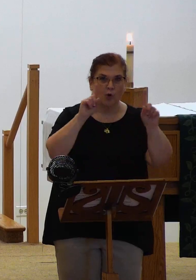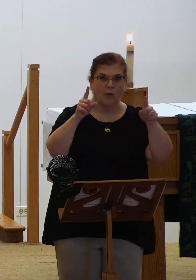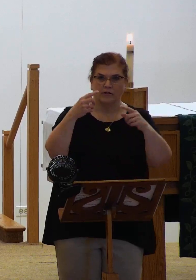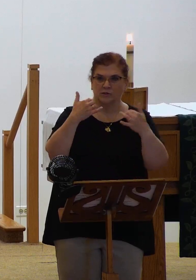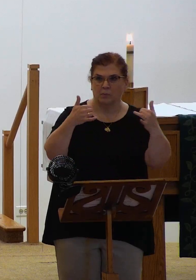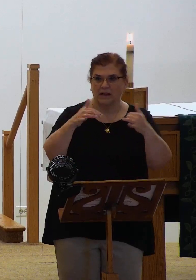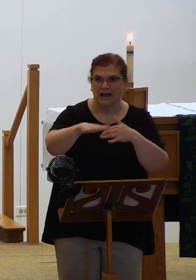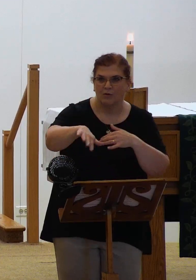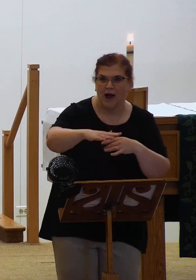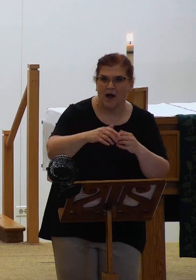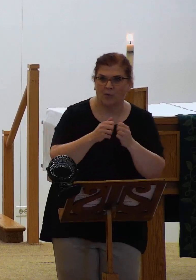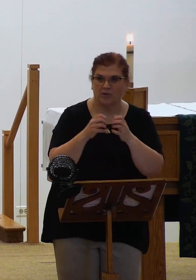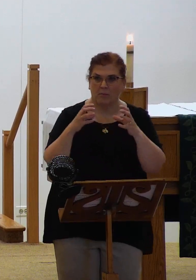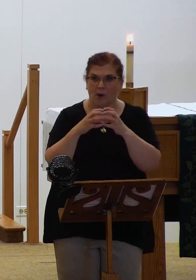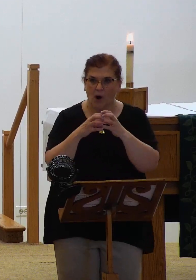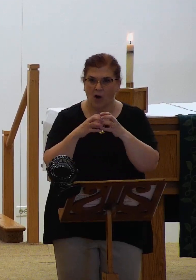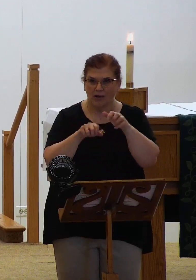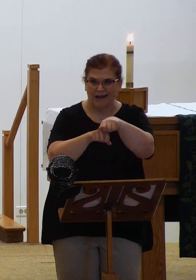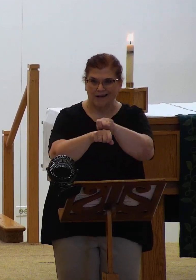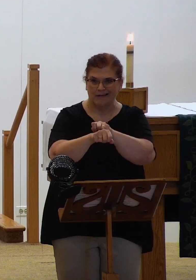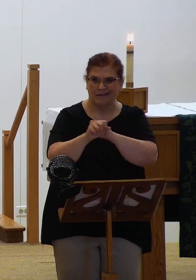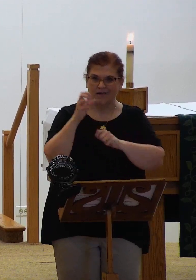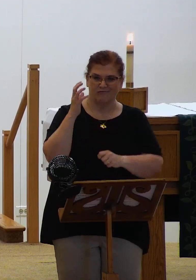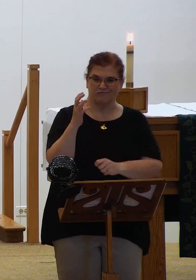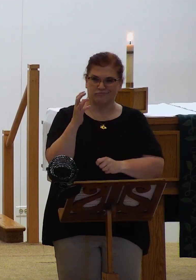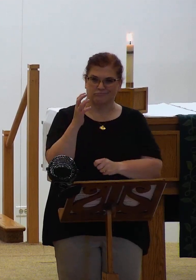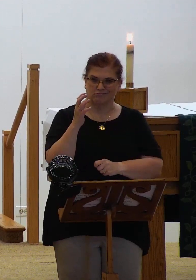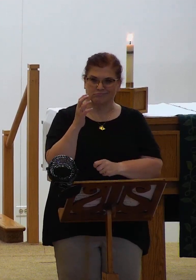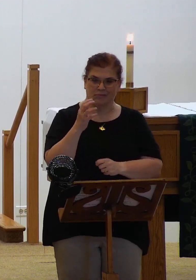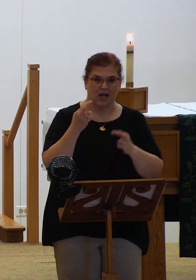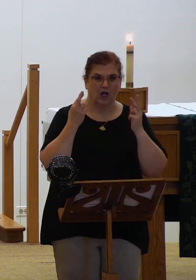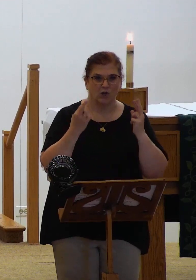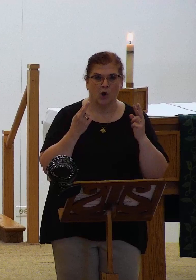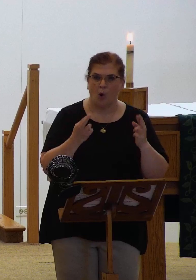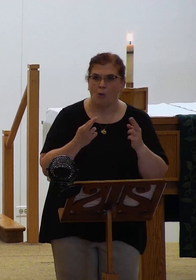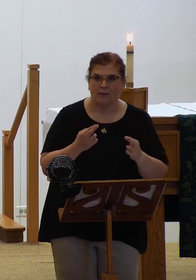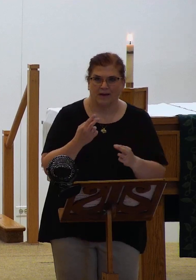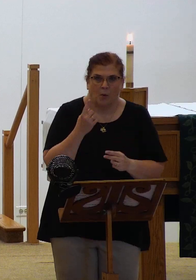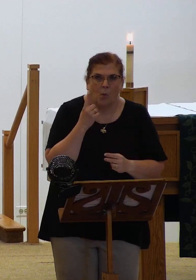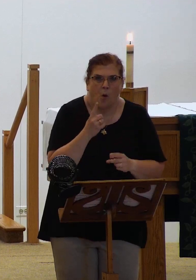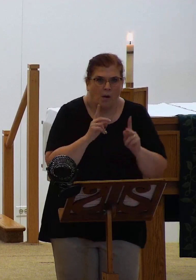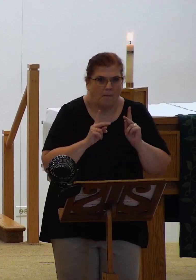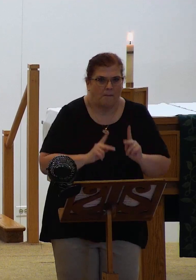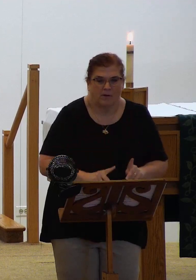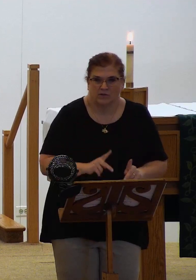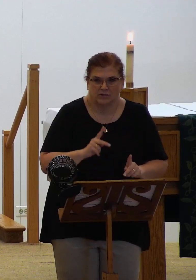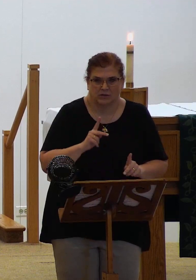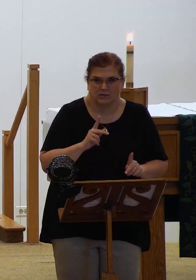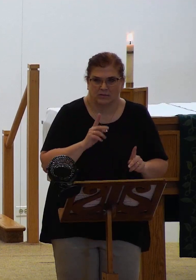with a ball and glove, in the hope that at least one somebody would respond by playing catch